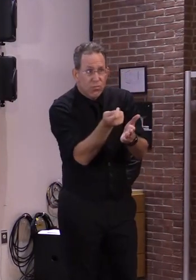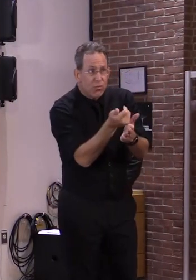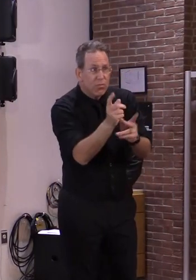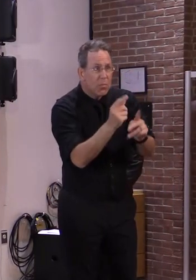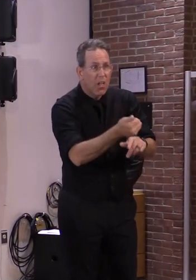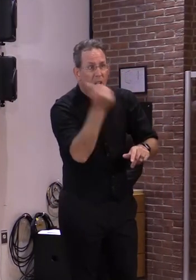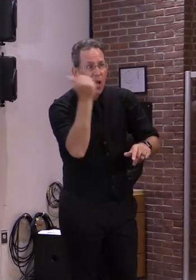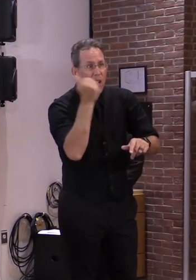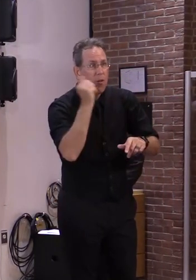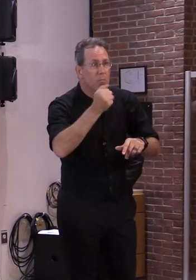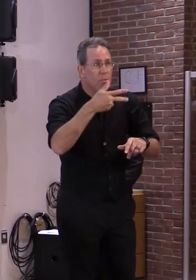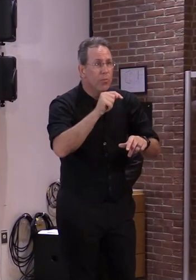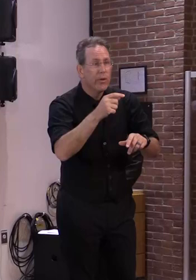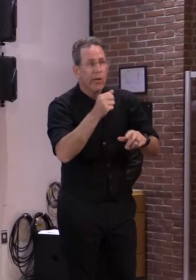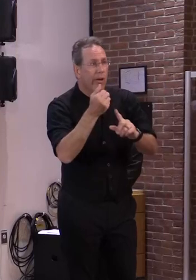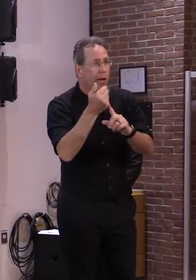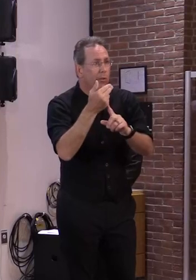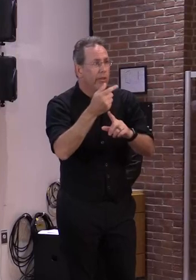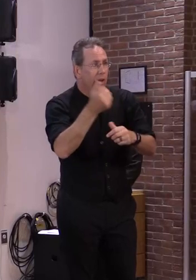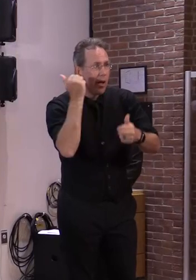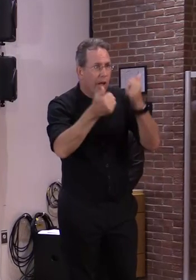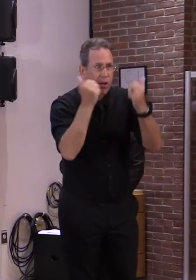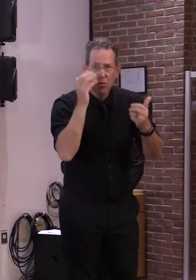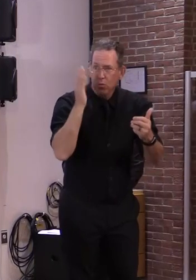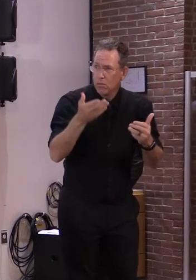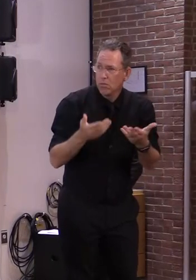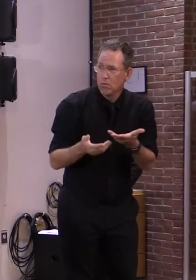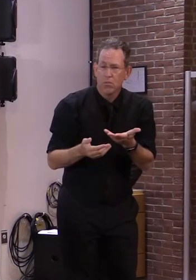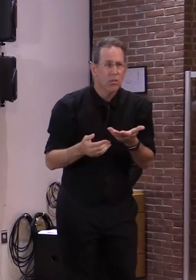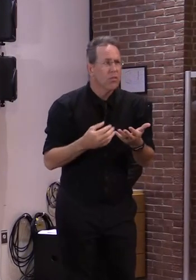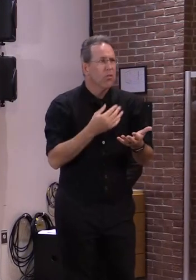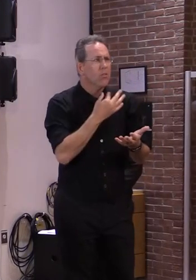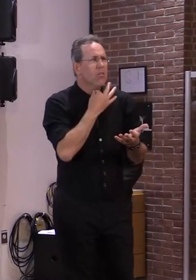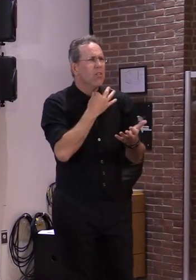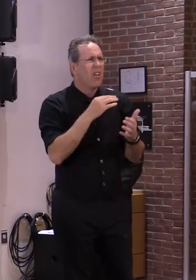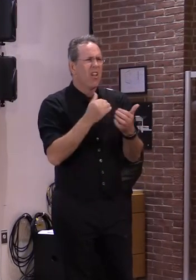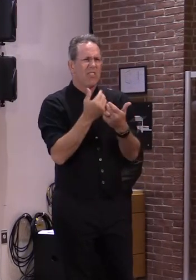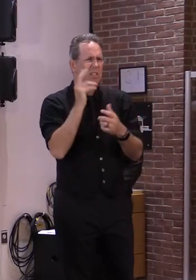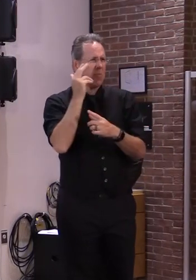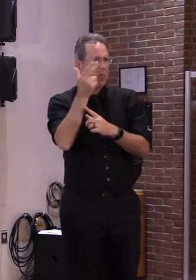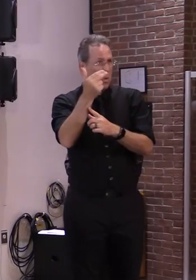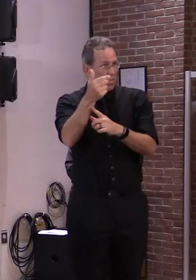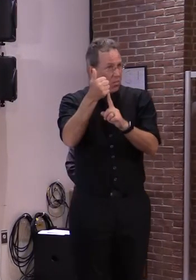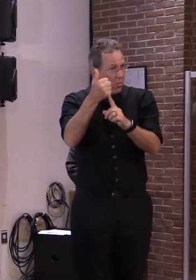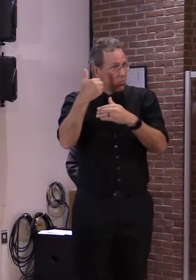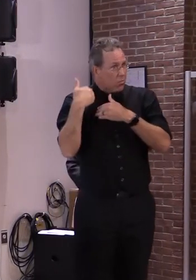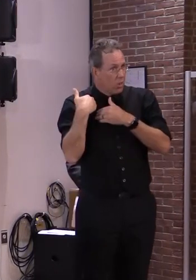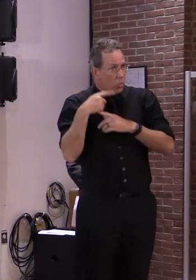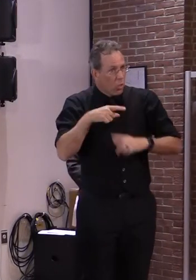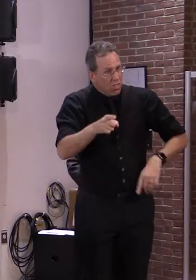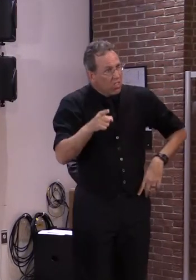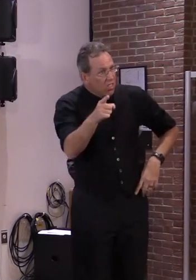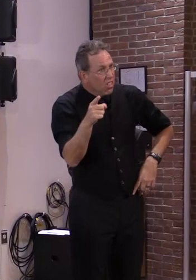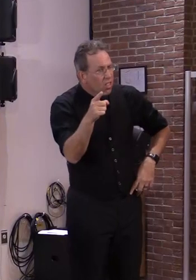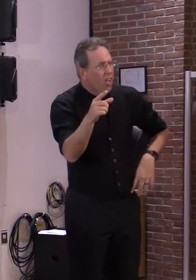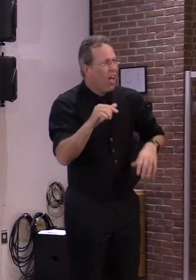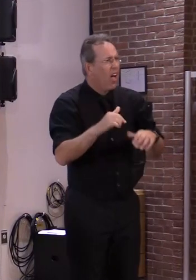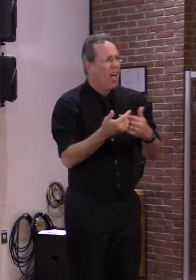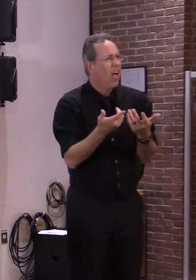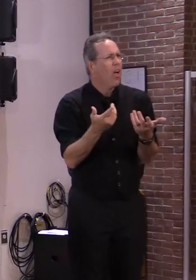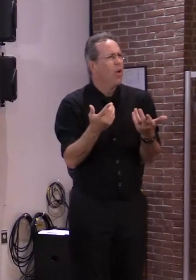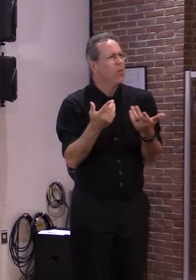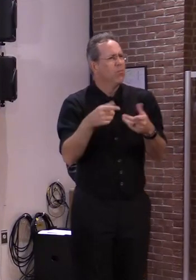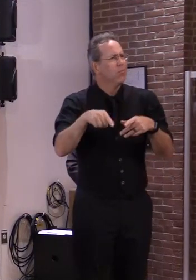in these towns, or will the hotels be on their own? Yeah, I personally haven't